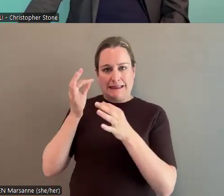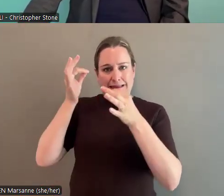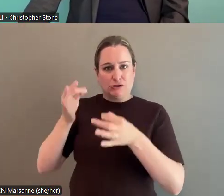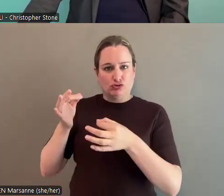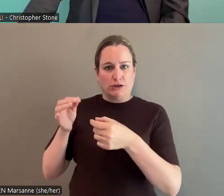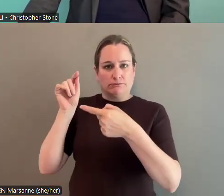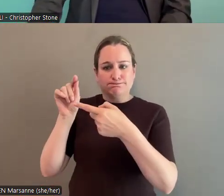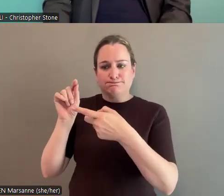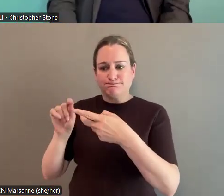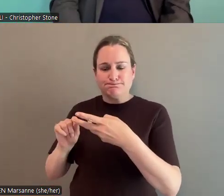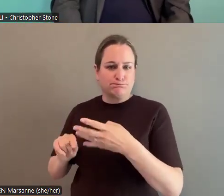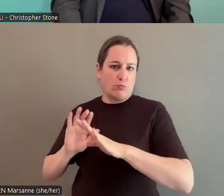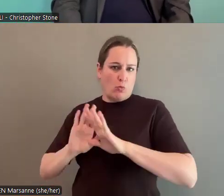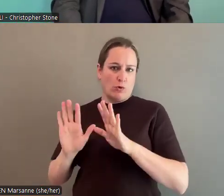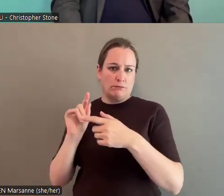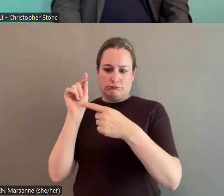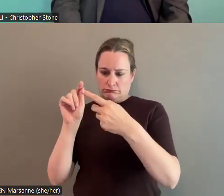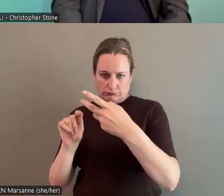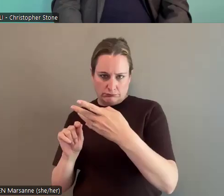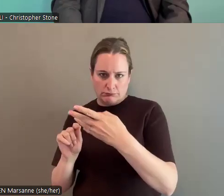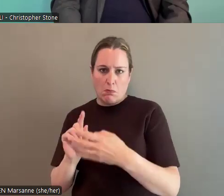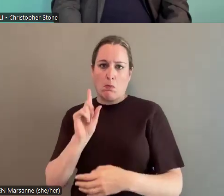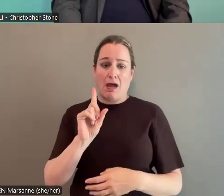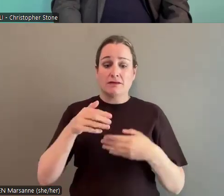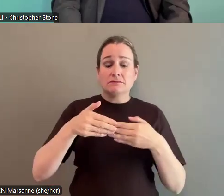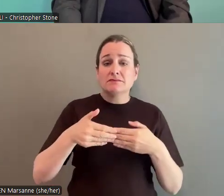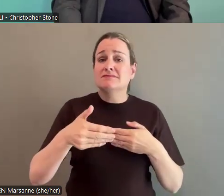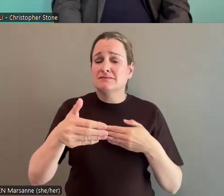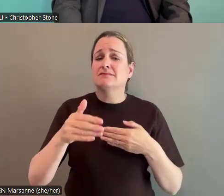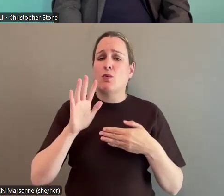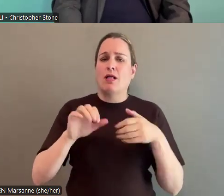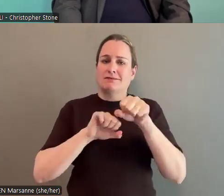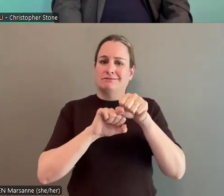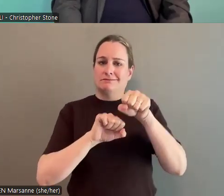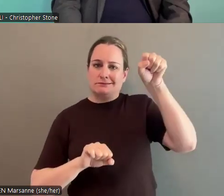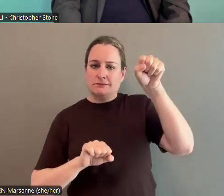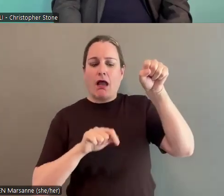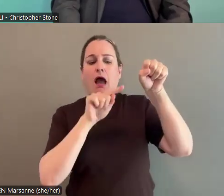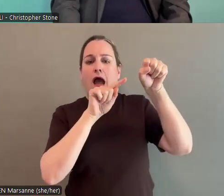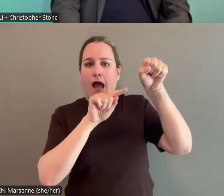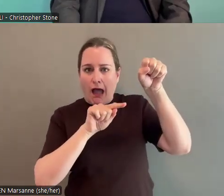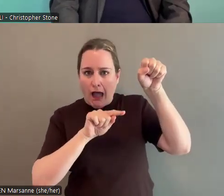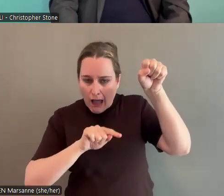sure that the minutes of this very particular meeting is more comprehensive to include decisions and other things like that.